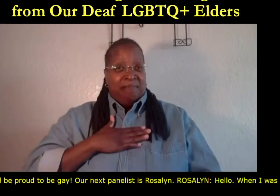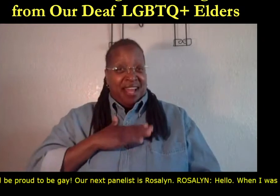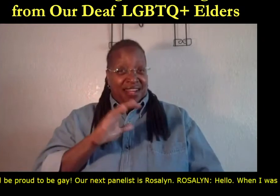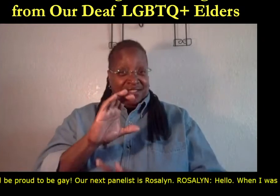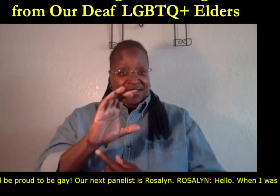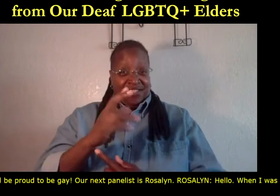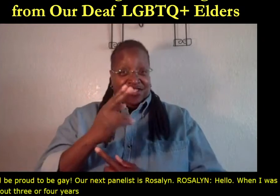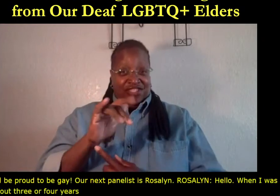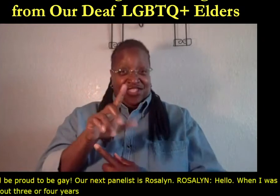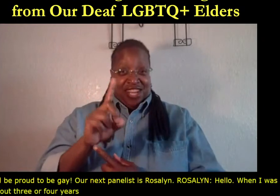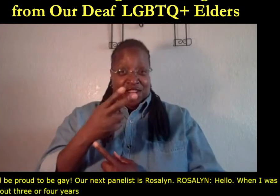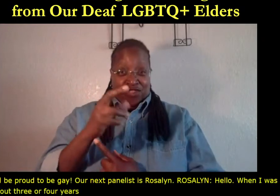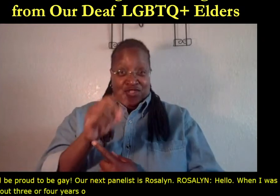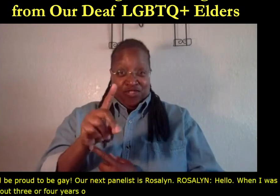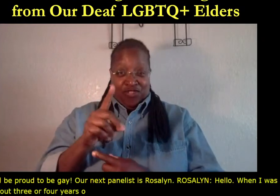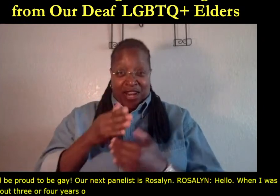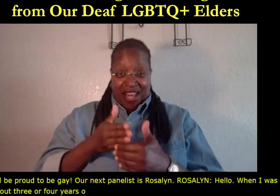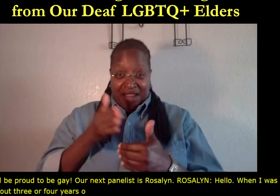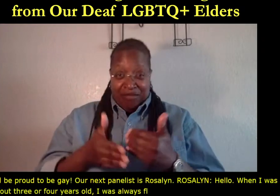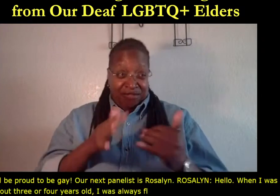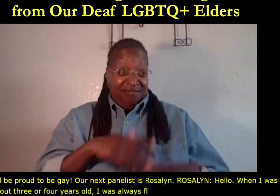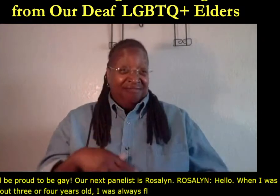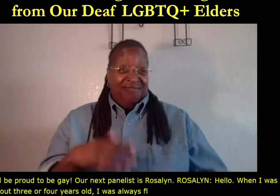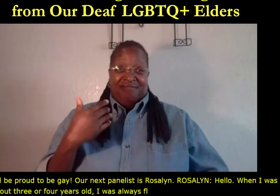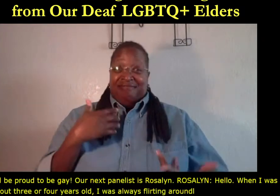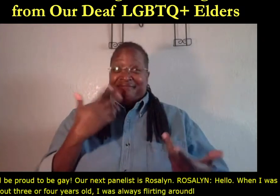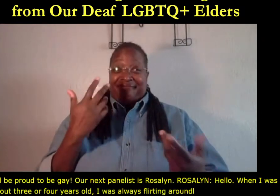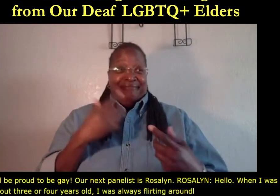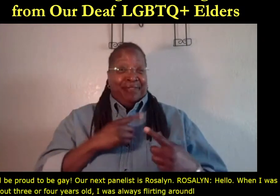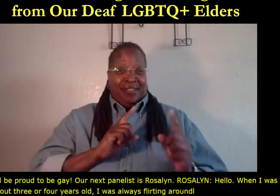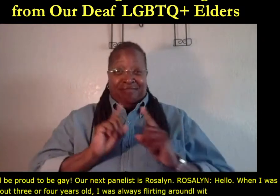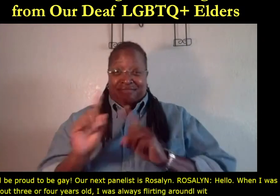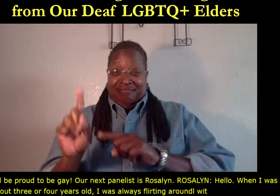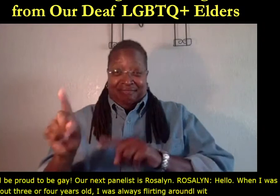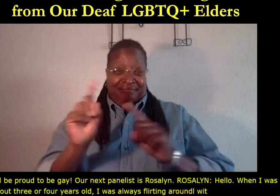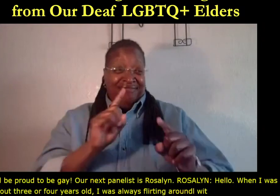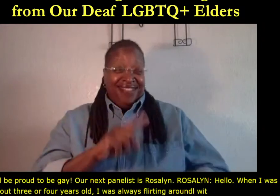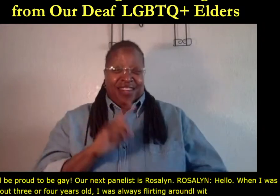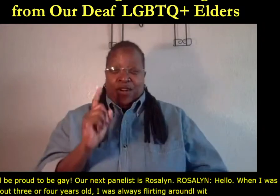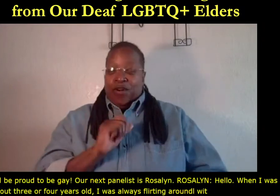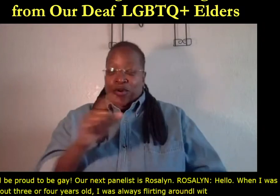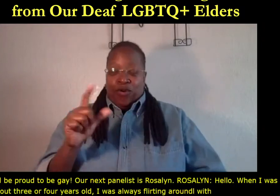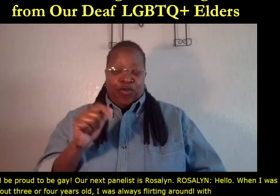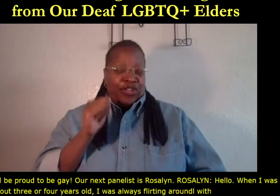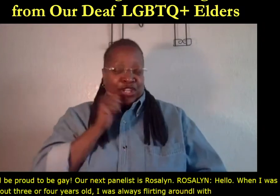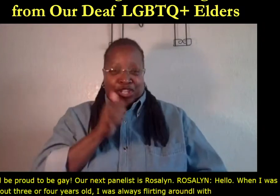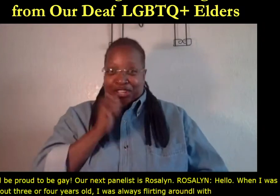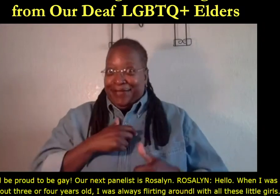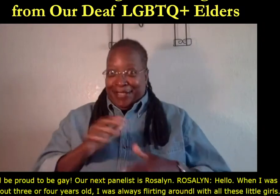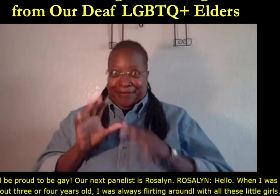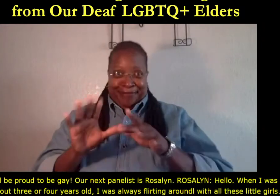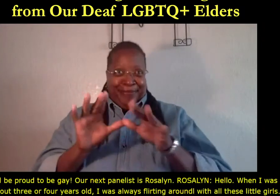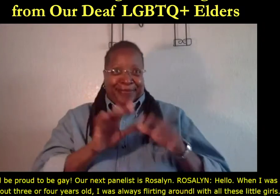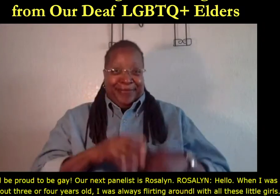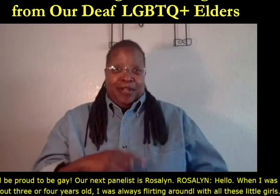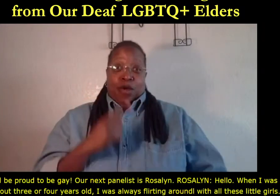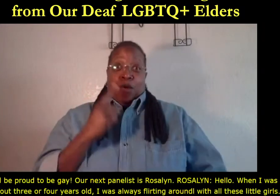all these little girls my childhood neighbors i would go to different areas all these